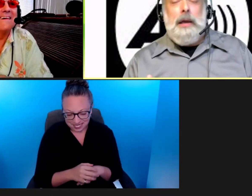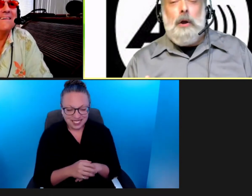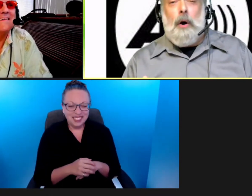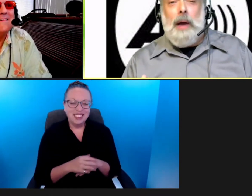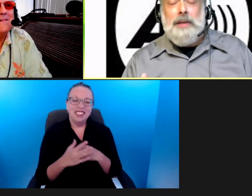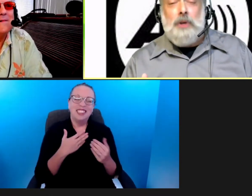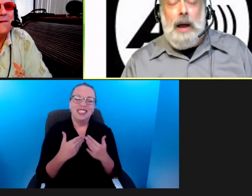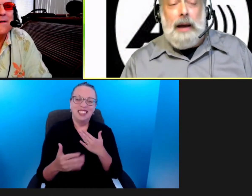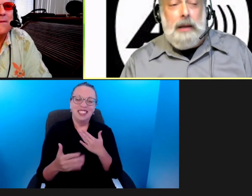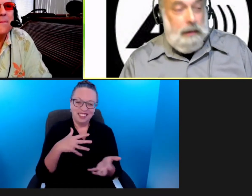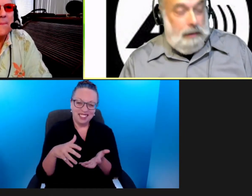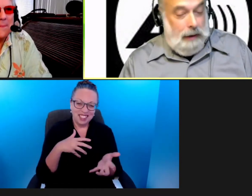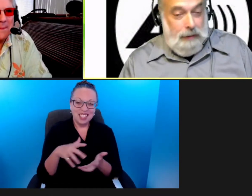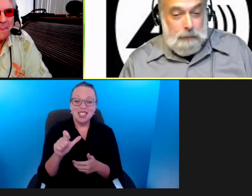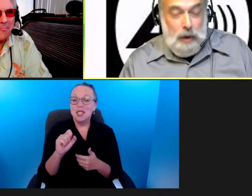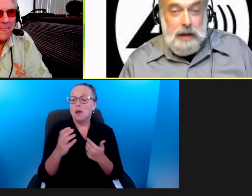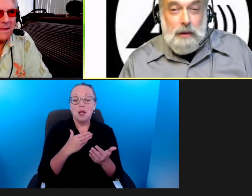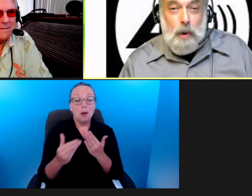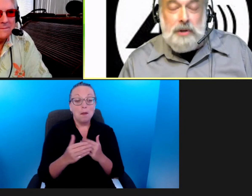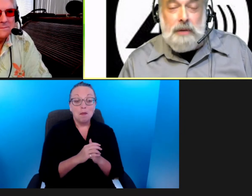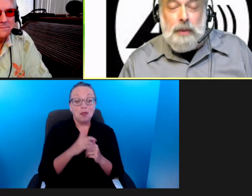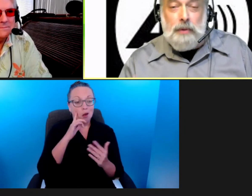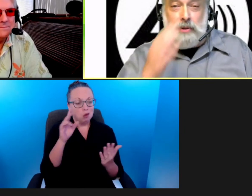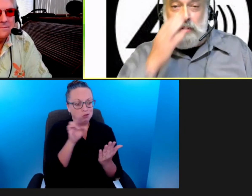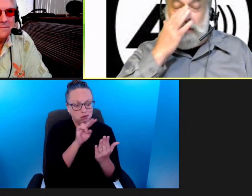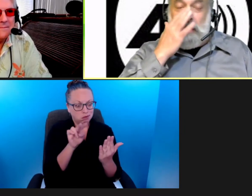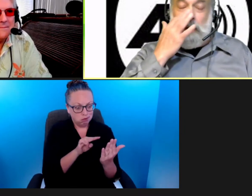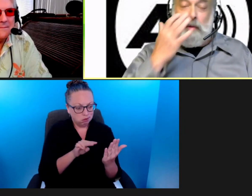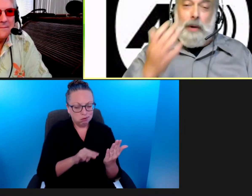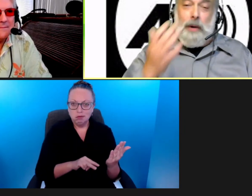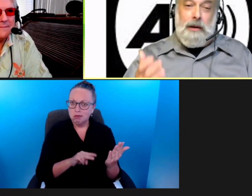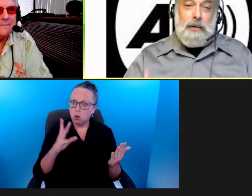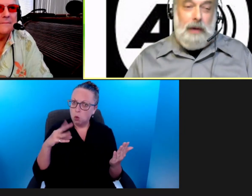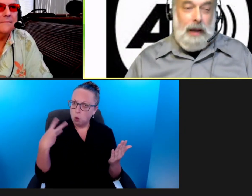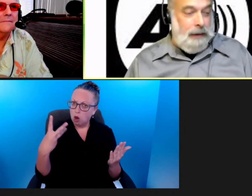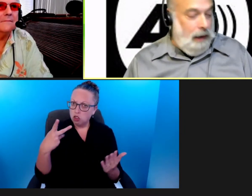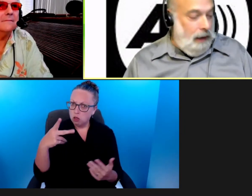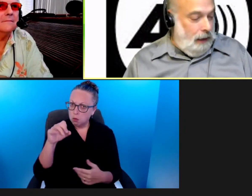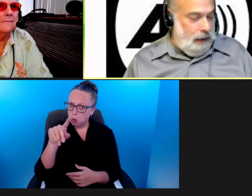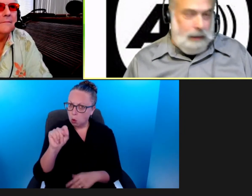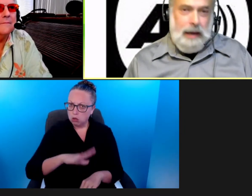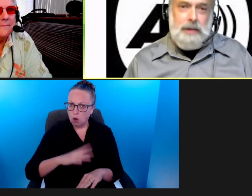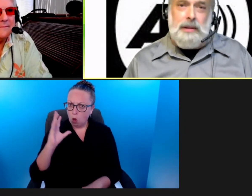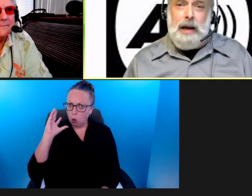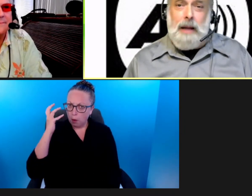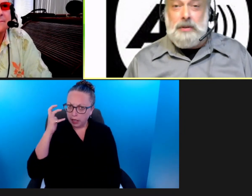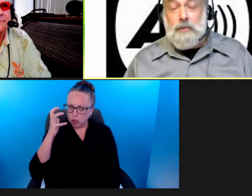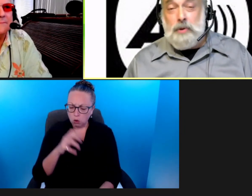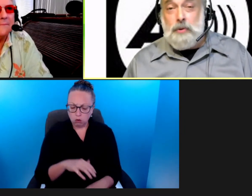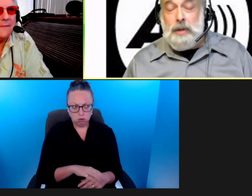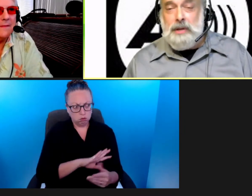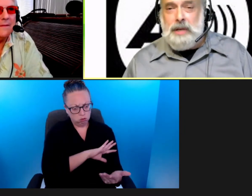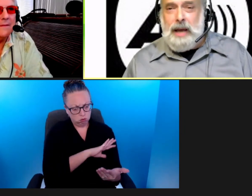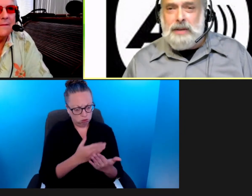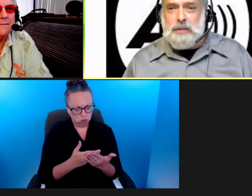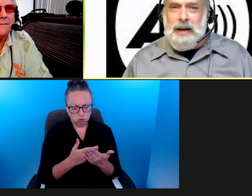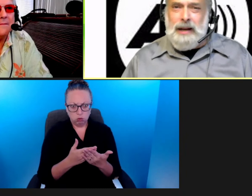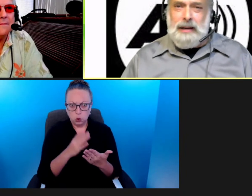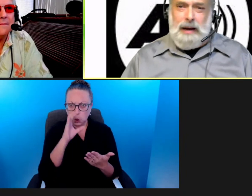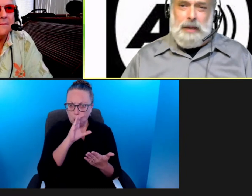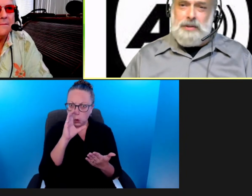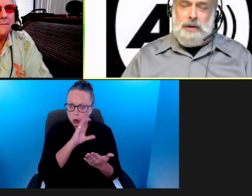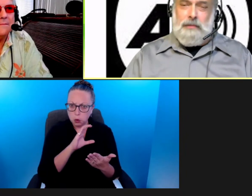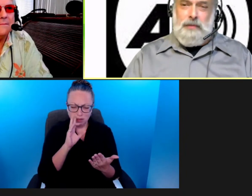Well, and so I'm reading the Washington Post on the radio and getting to the comics. Of course, you read the text,